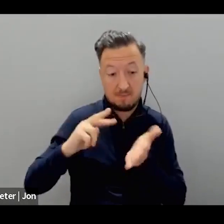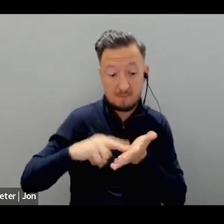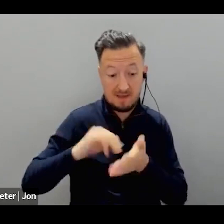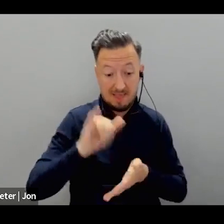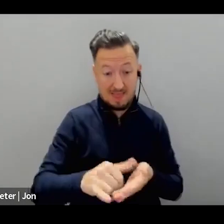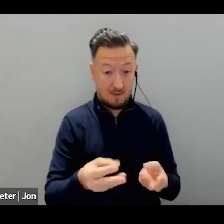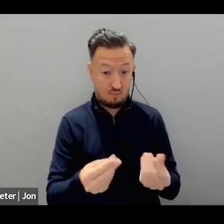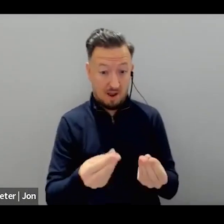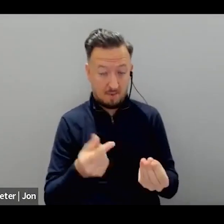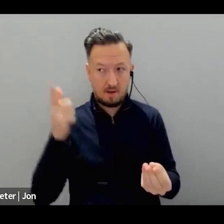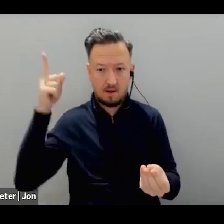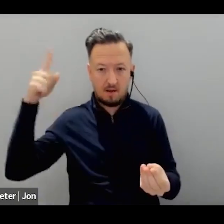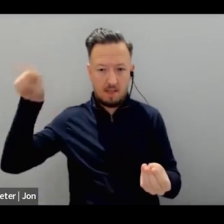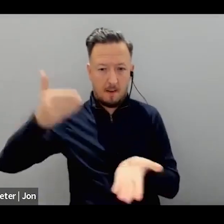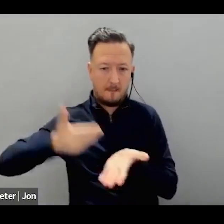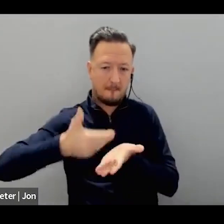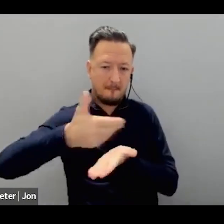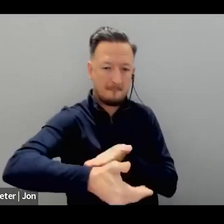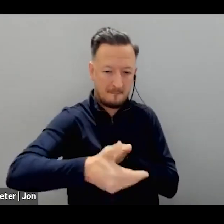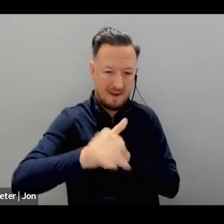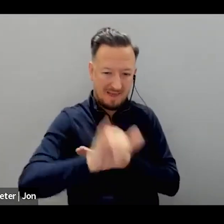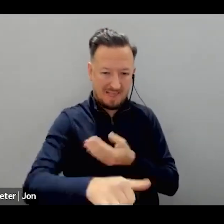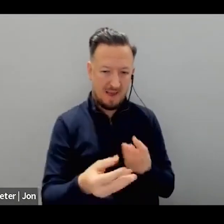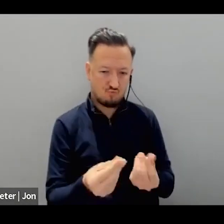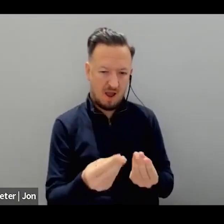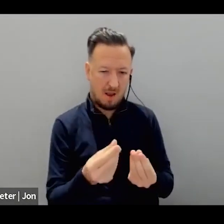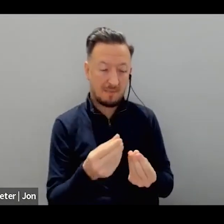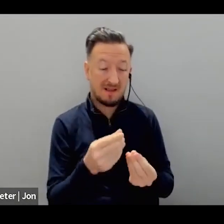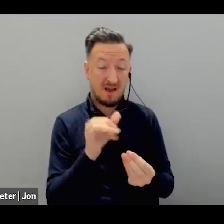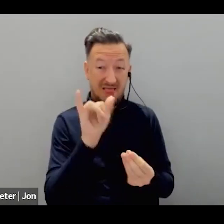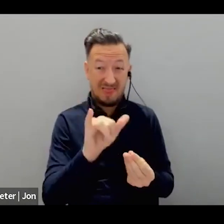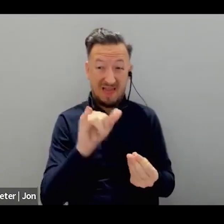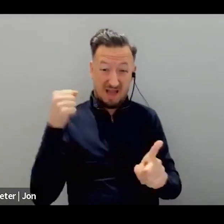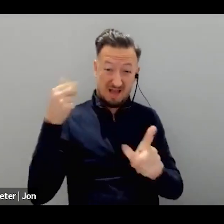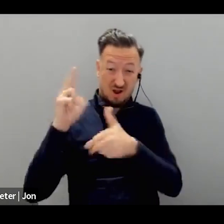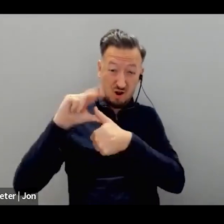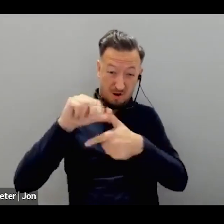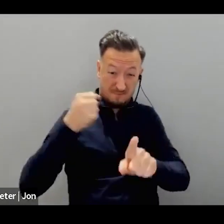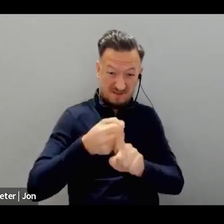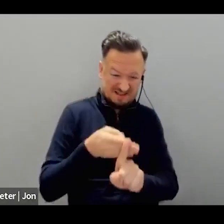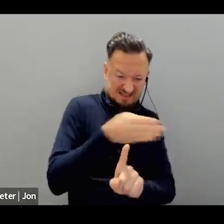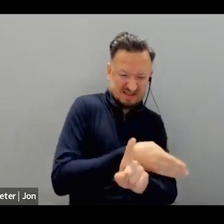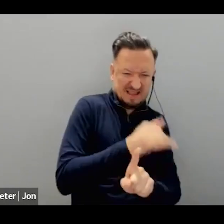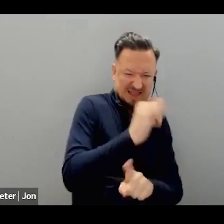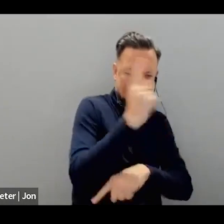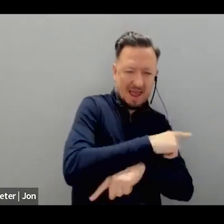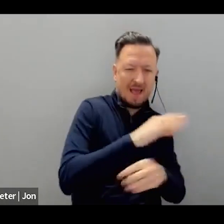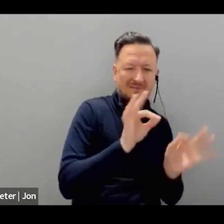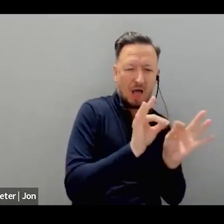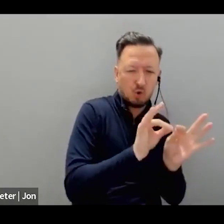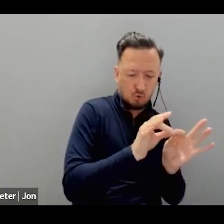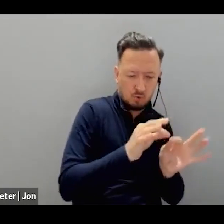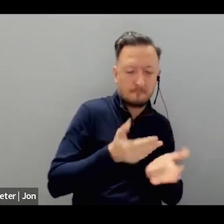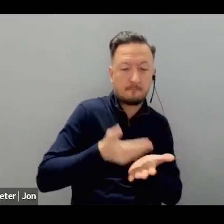at the value of the property the day before the disaster. Once the homeowner relocates, the home is